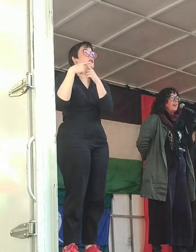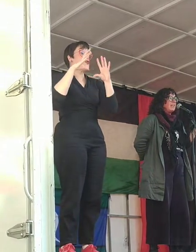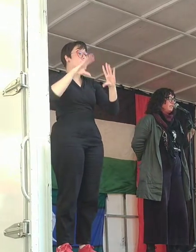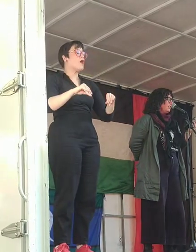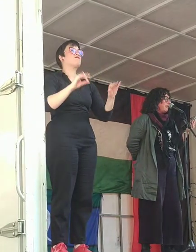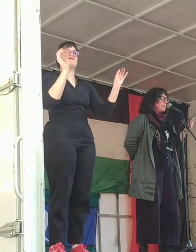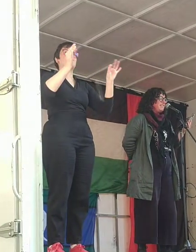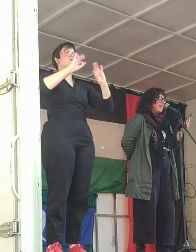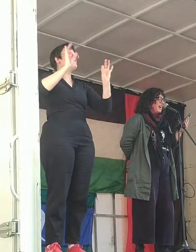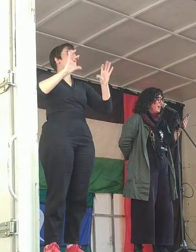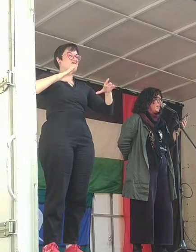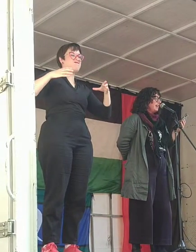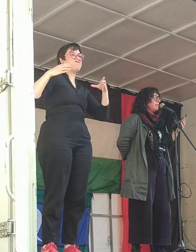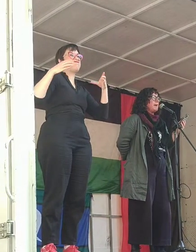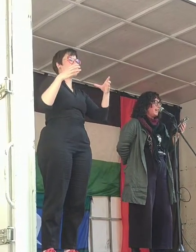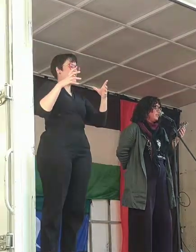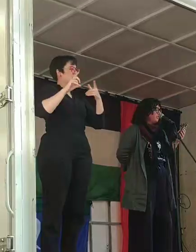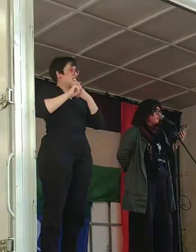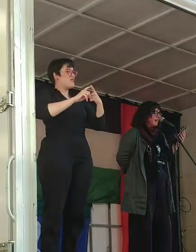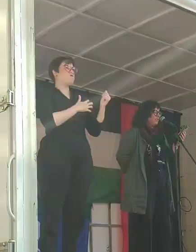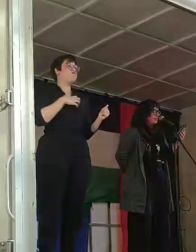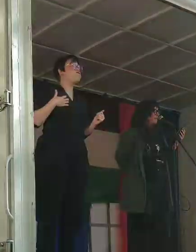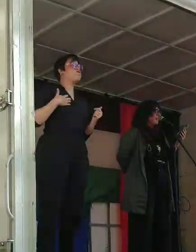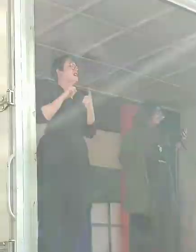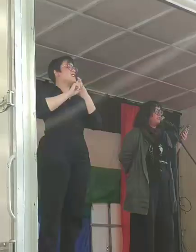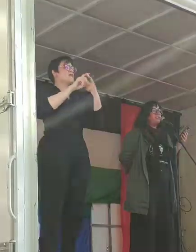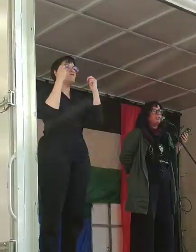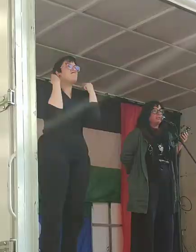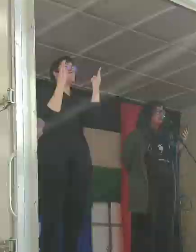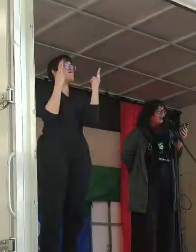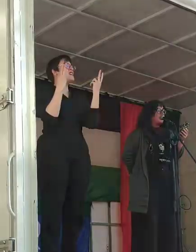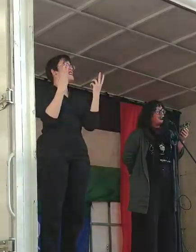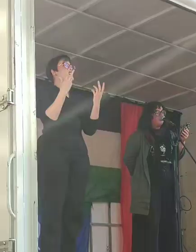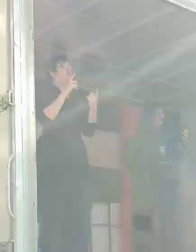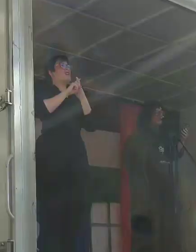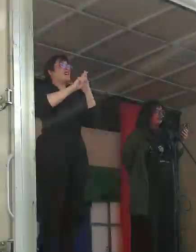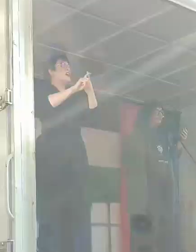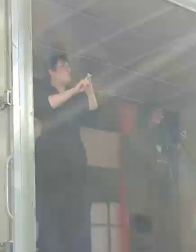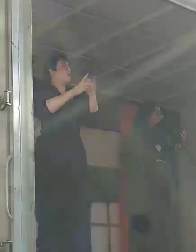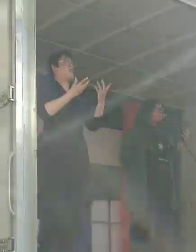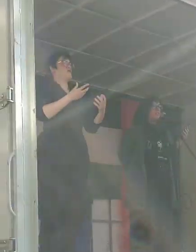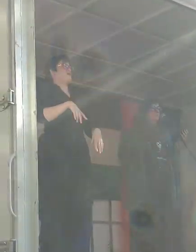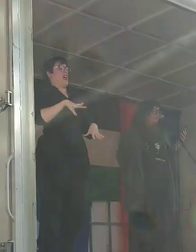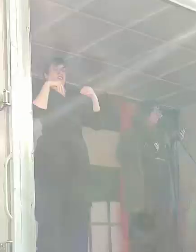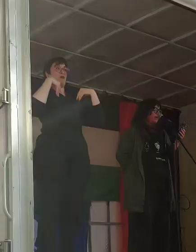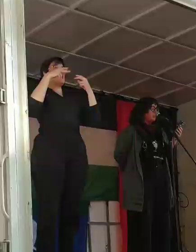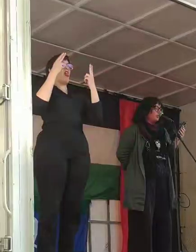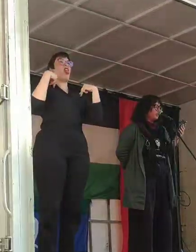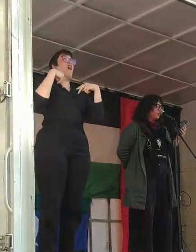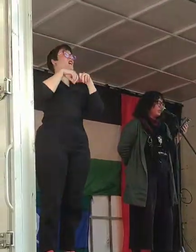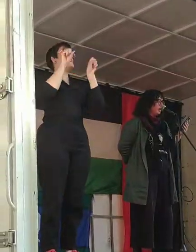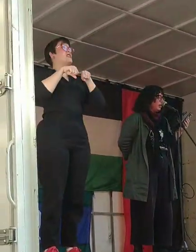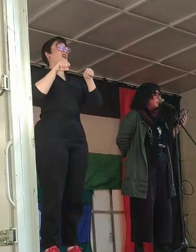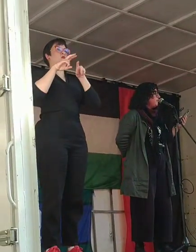we maintain our rage, we maintain our anger, we maintain our defiance, we maintain our refusal to participate in their systems and use